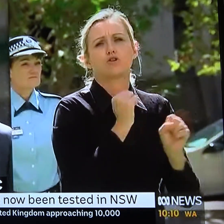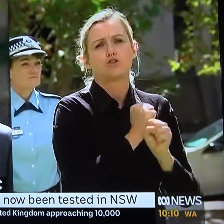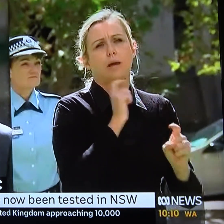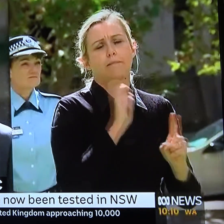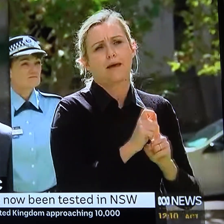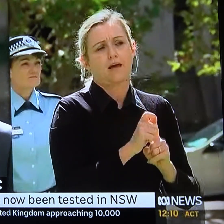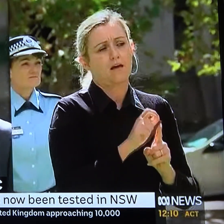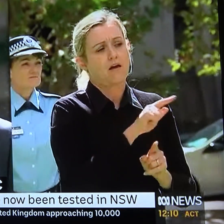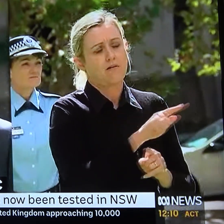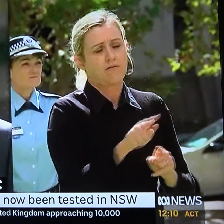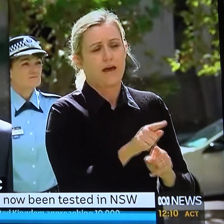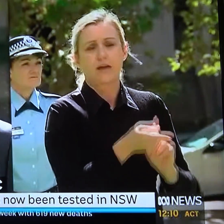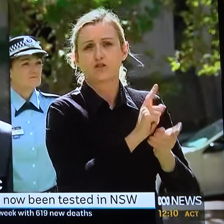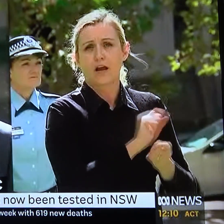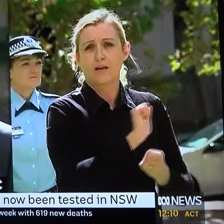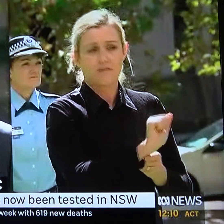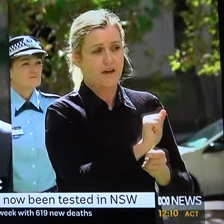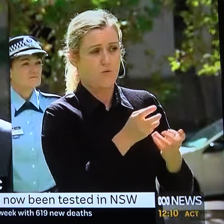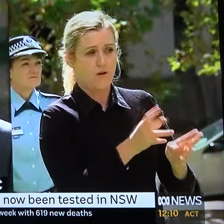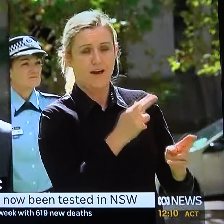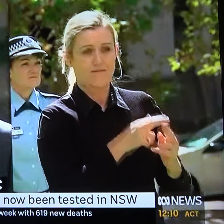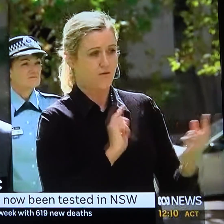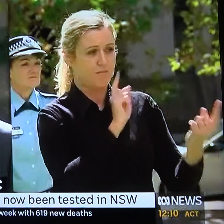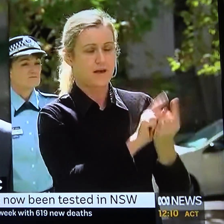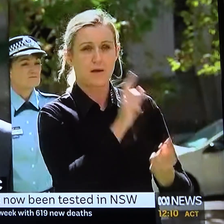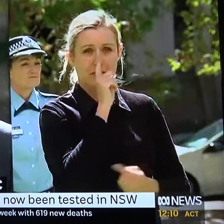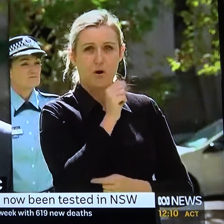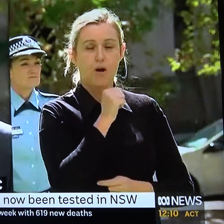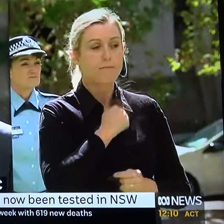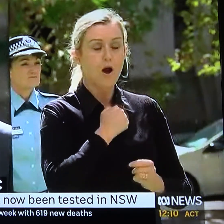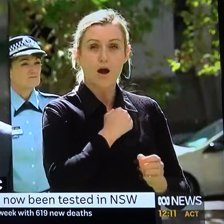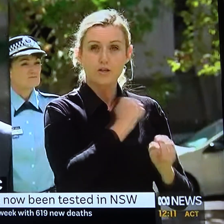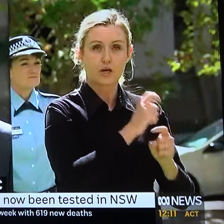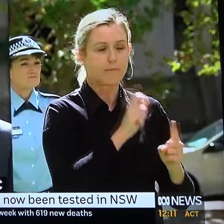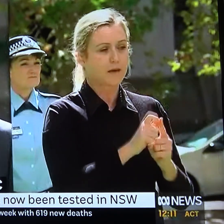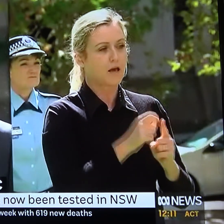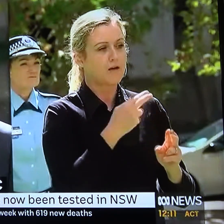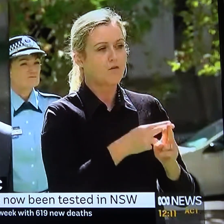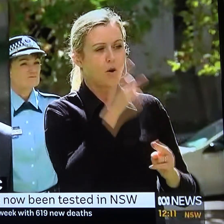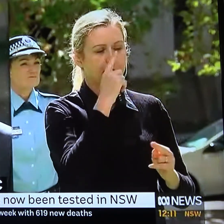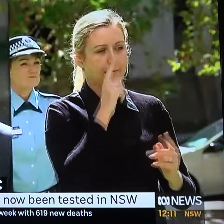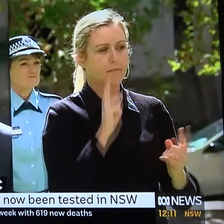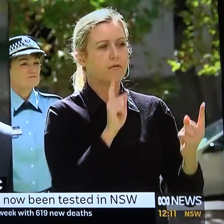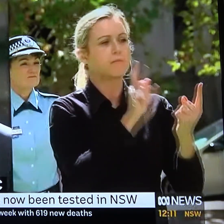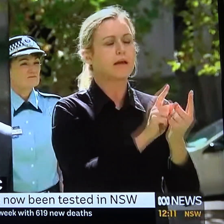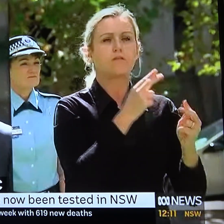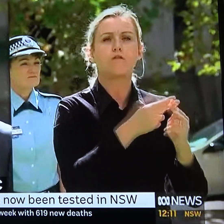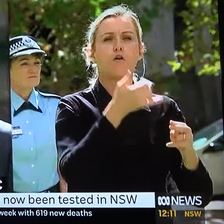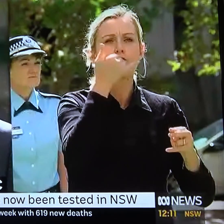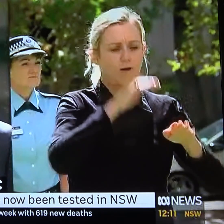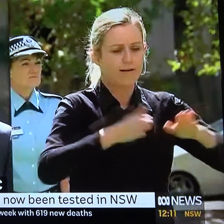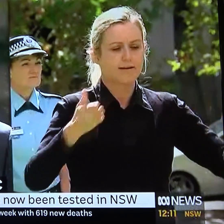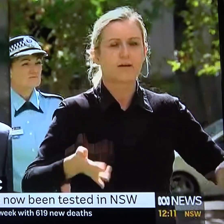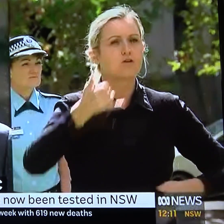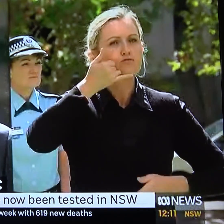in various chairs that are socially separated, socially distance separated, and when you're ready, when the GP is ready, he or she takes you in.